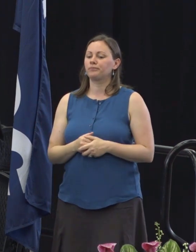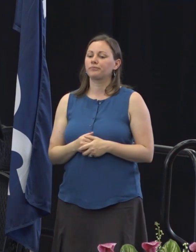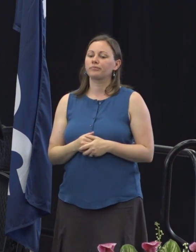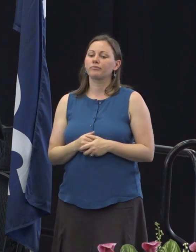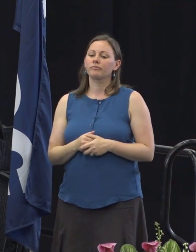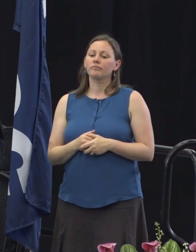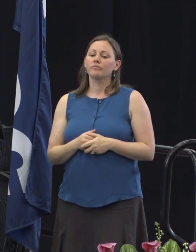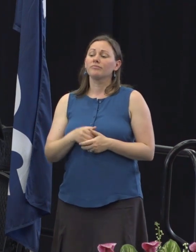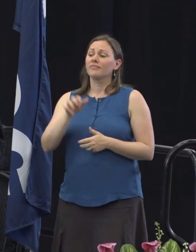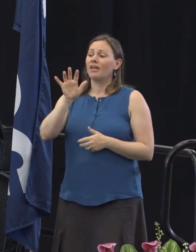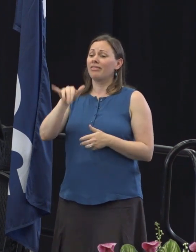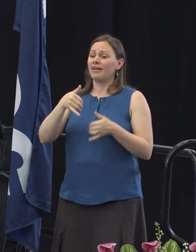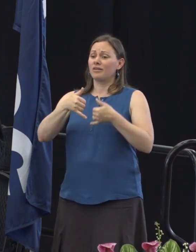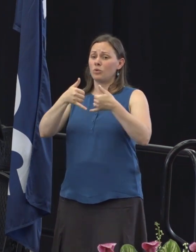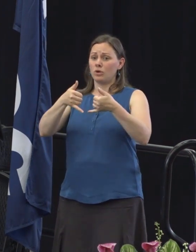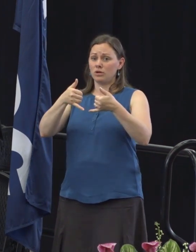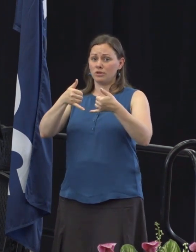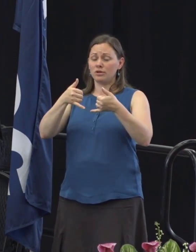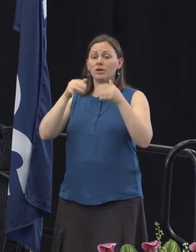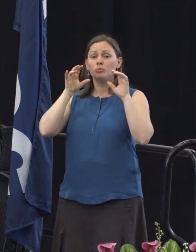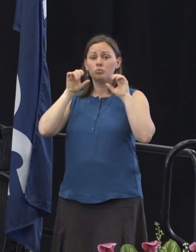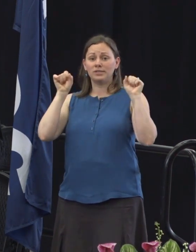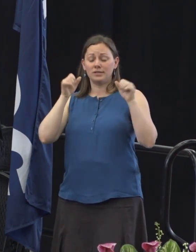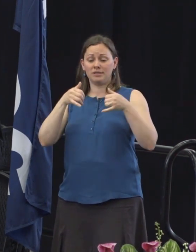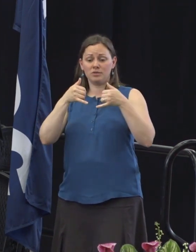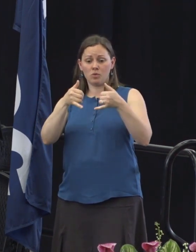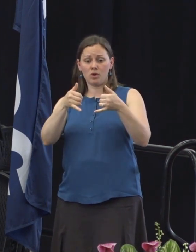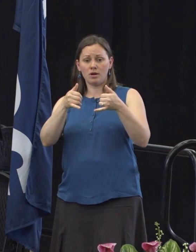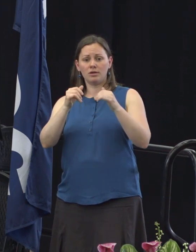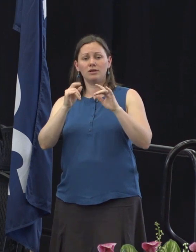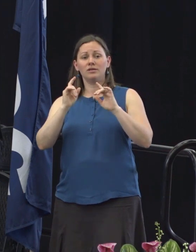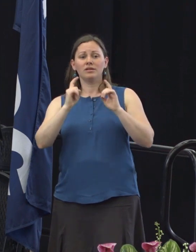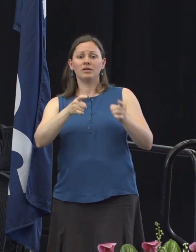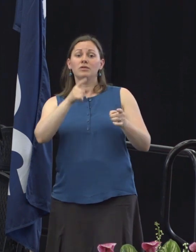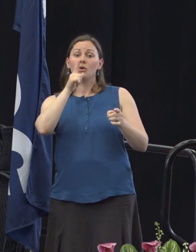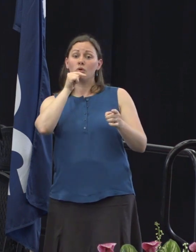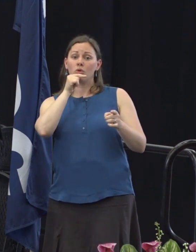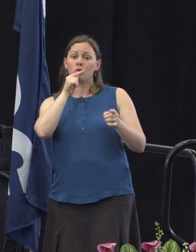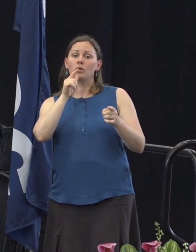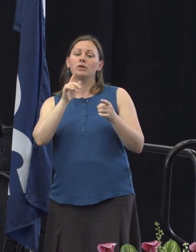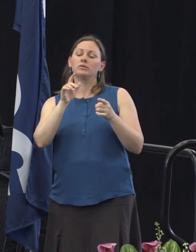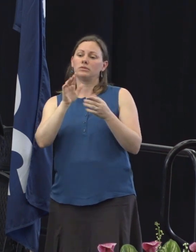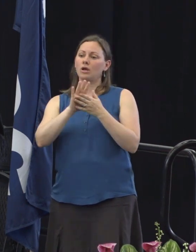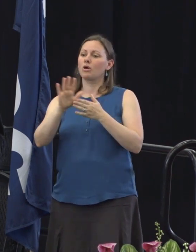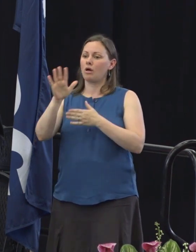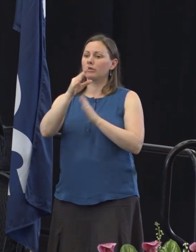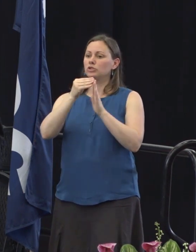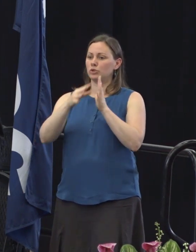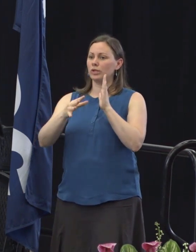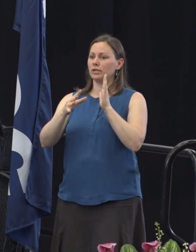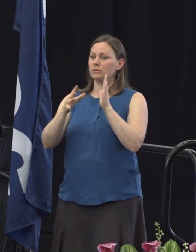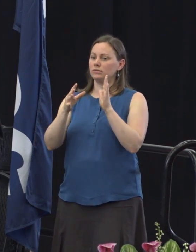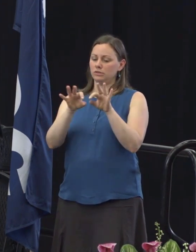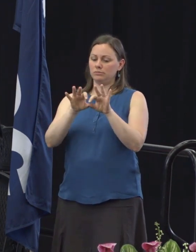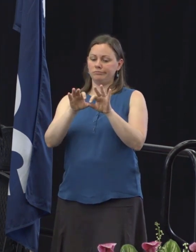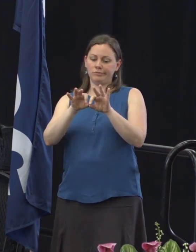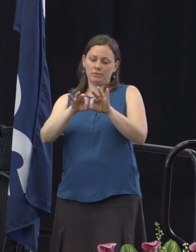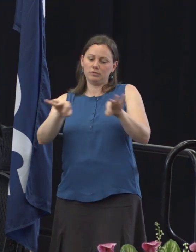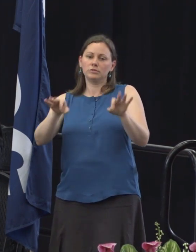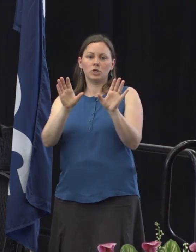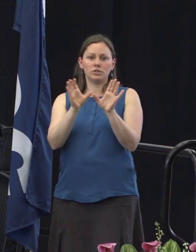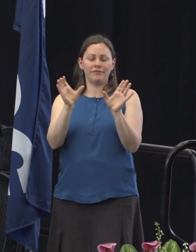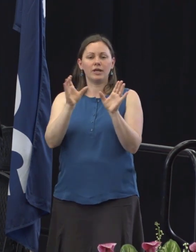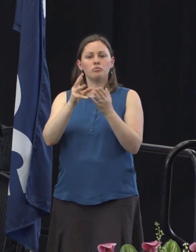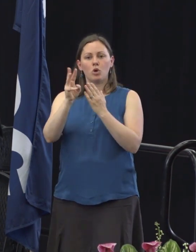President's Award is given to a graduating student of a college certificate program who has demonstrated